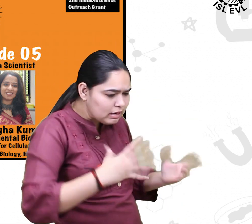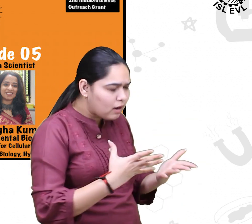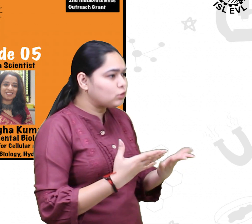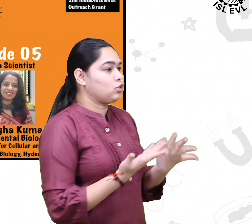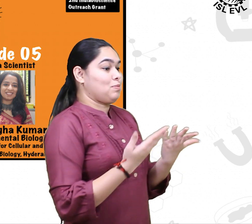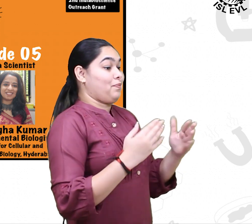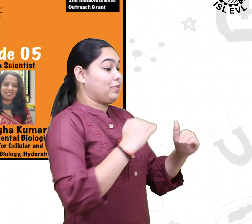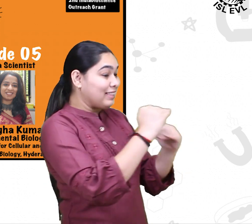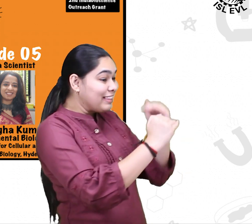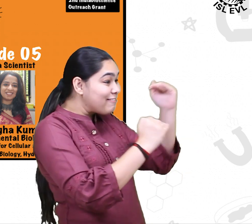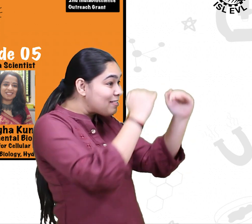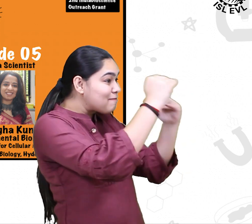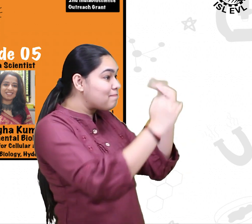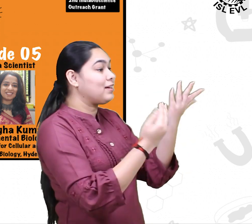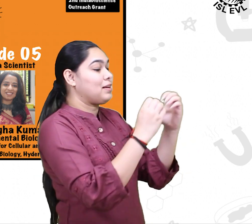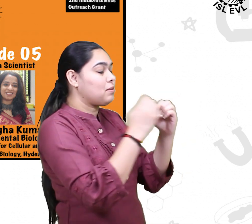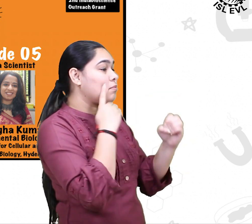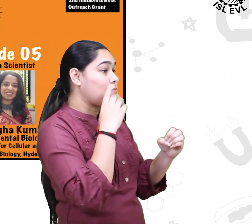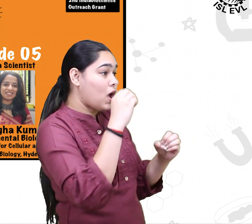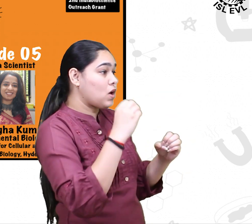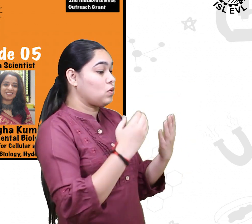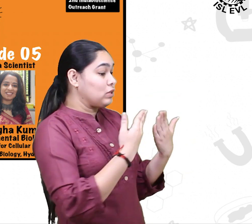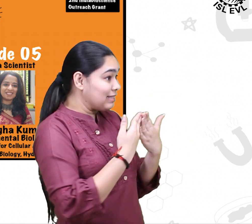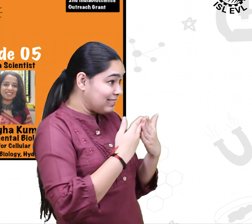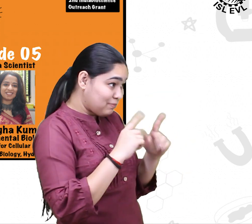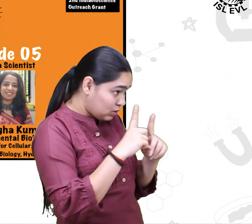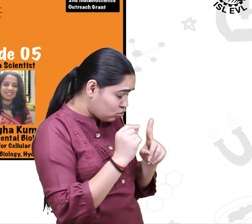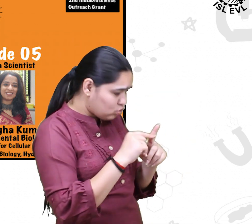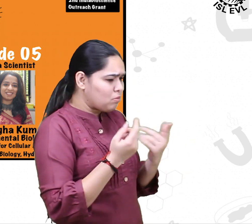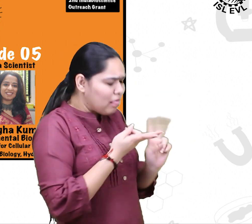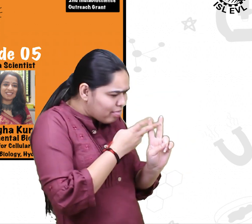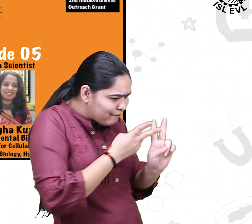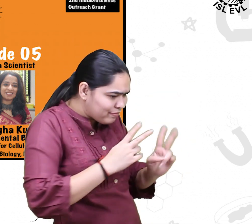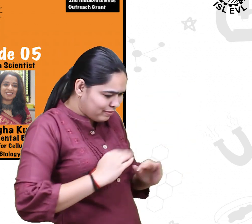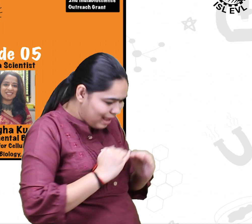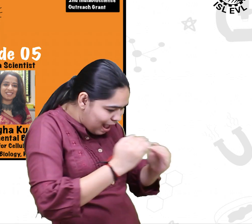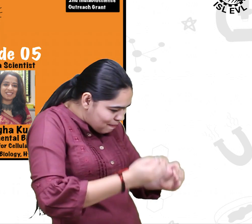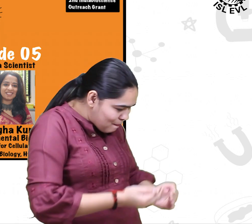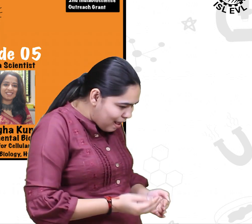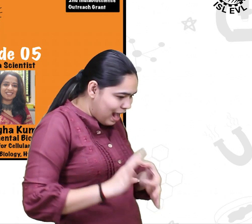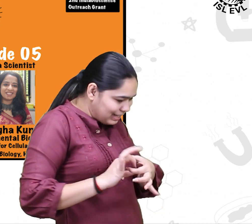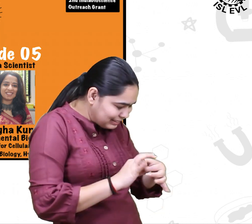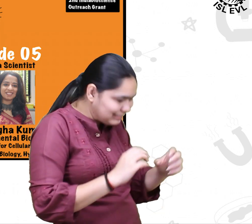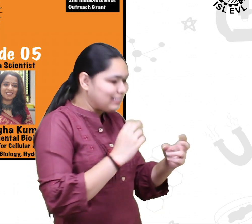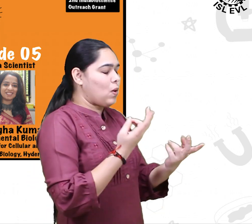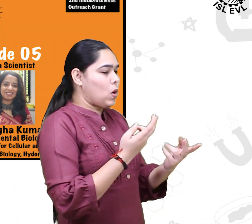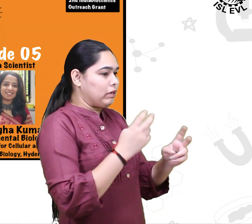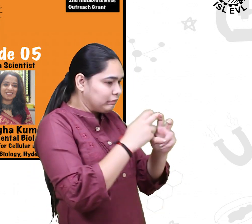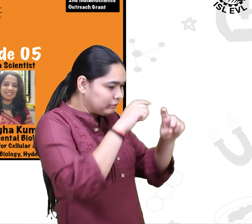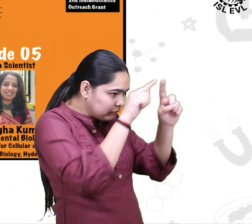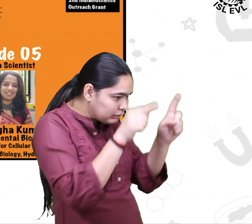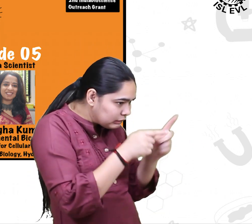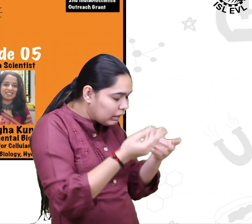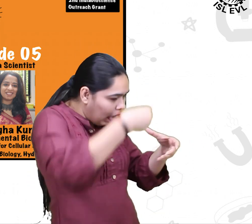studied developmental biology as a subject where you look at different embryos. Okay. So in undergraduate is when I realized